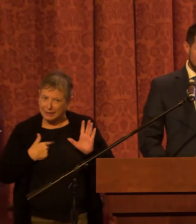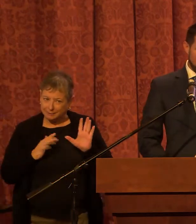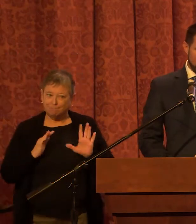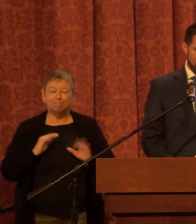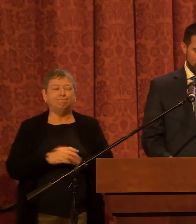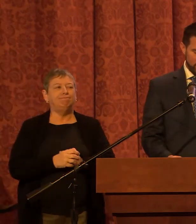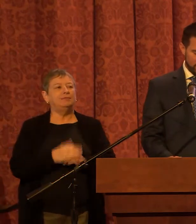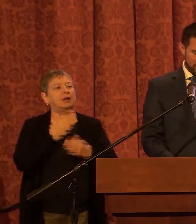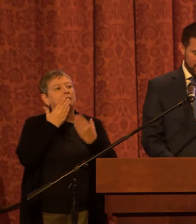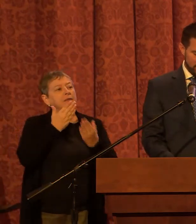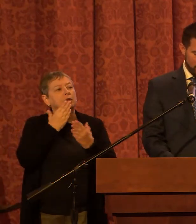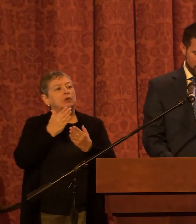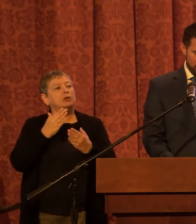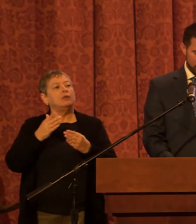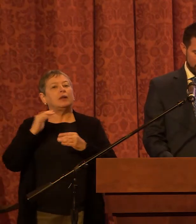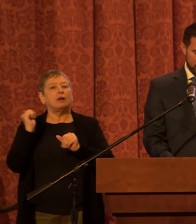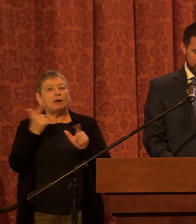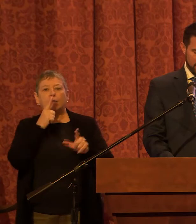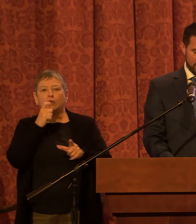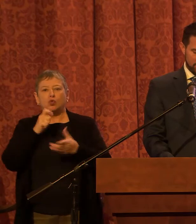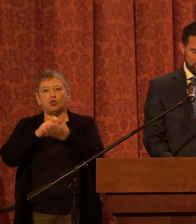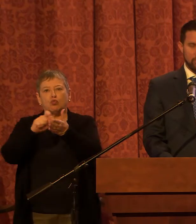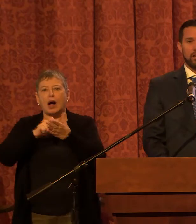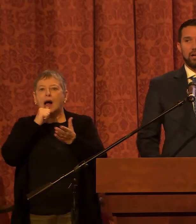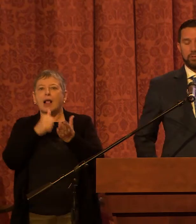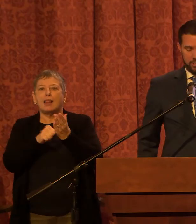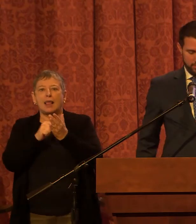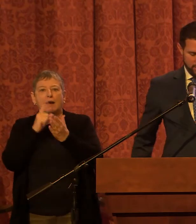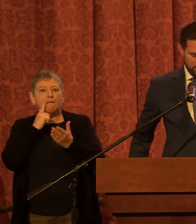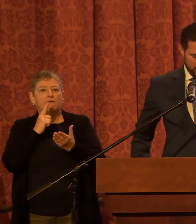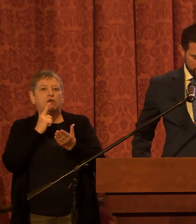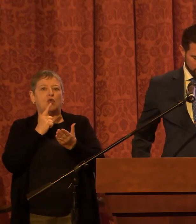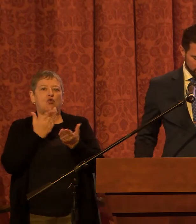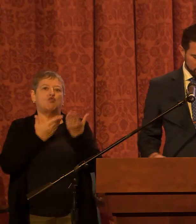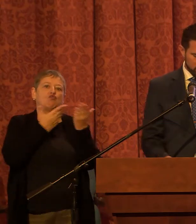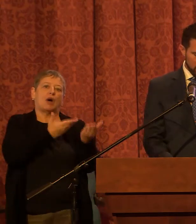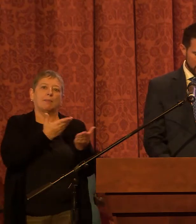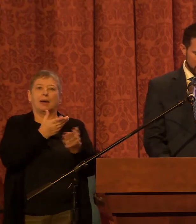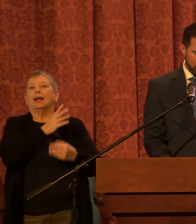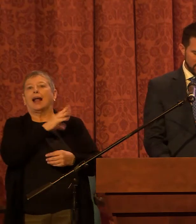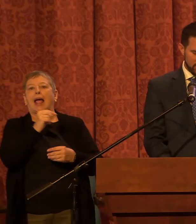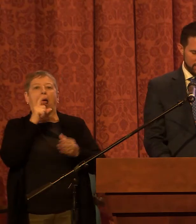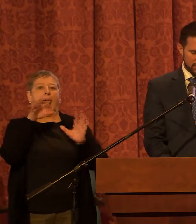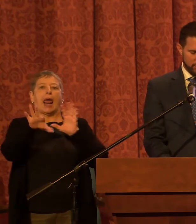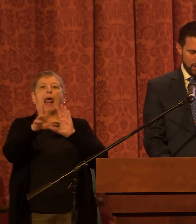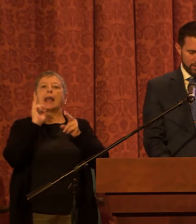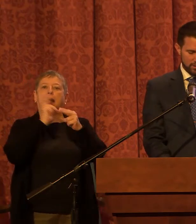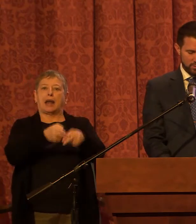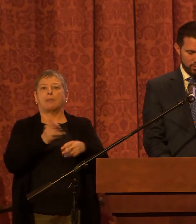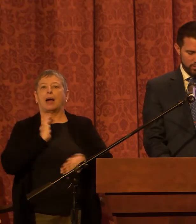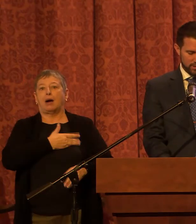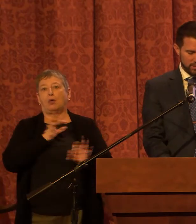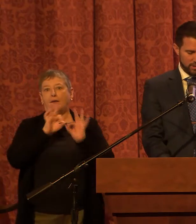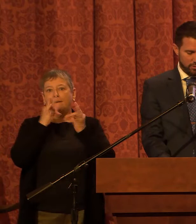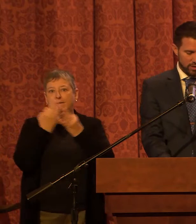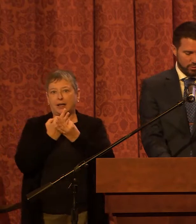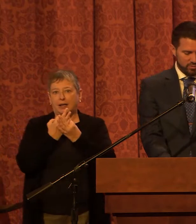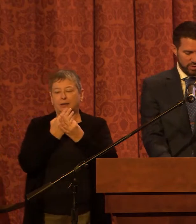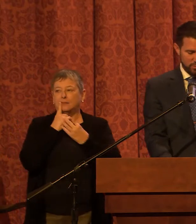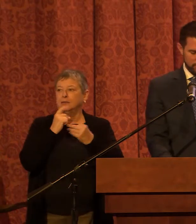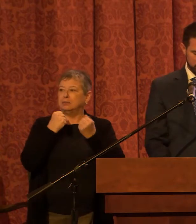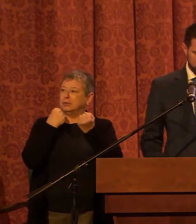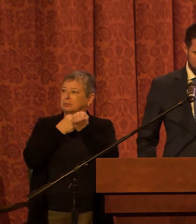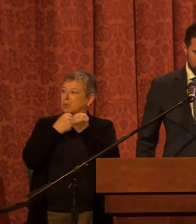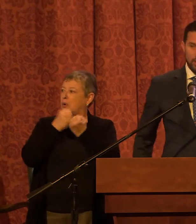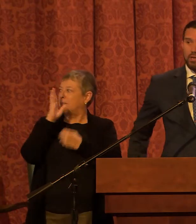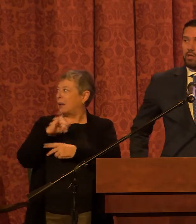First, we'd like to thank everyone who took time to write letters of recommendation and nominate our family. It is a blessing to be surrounded and supported by such a great group